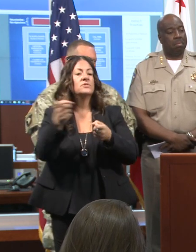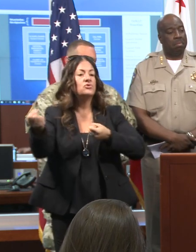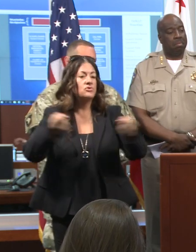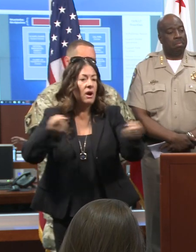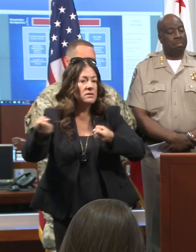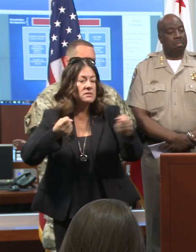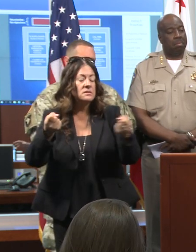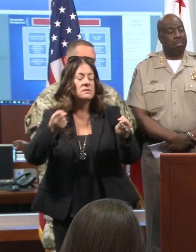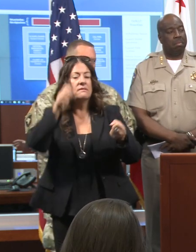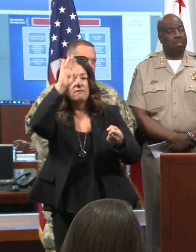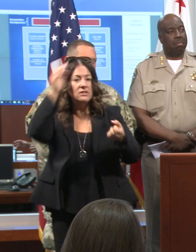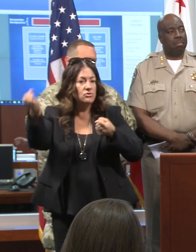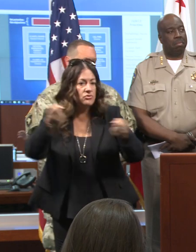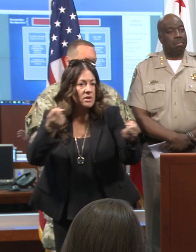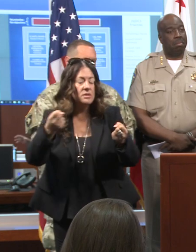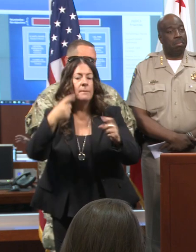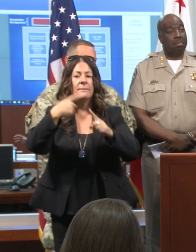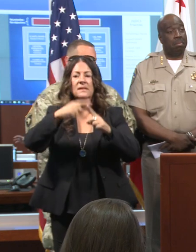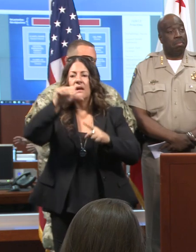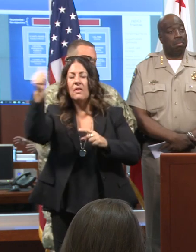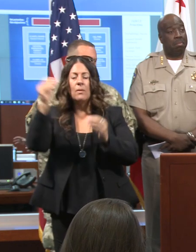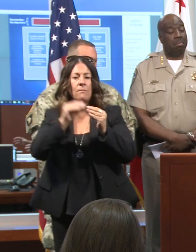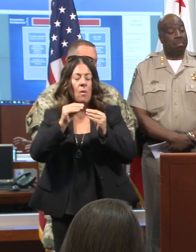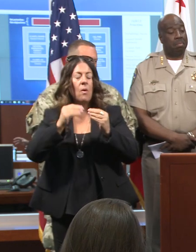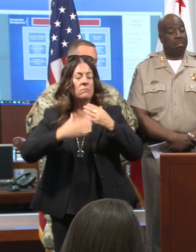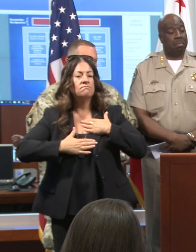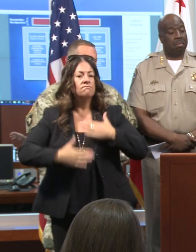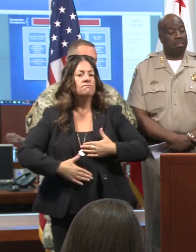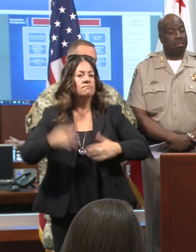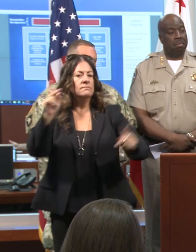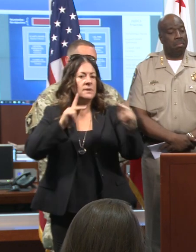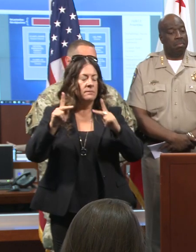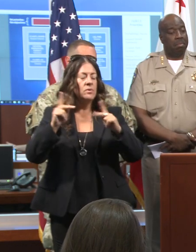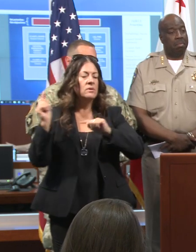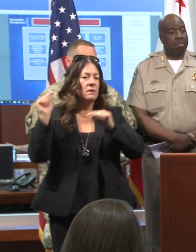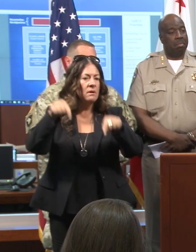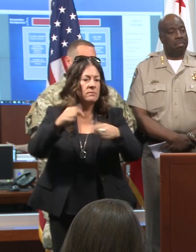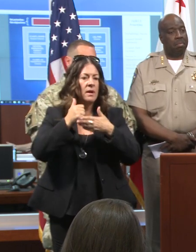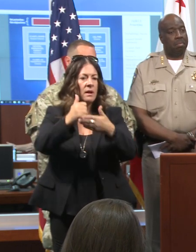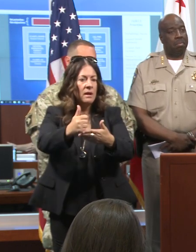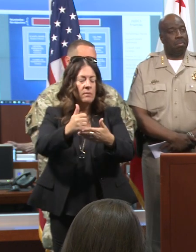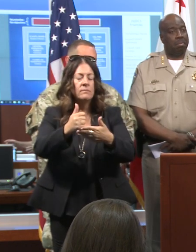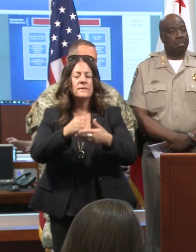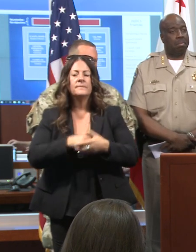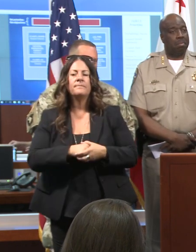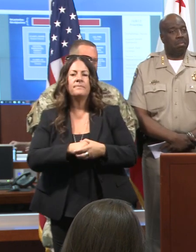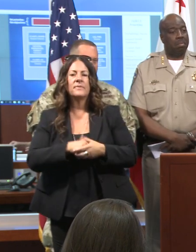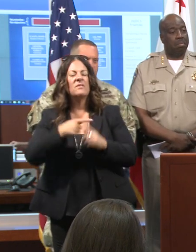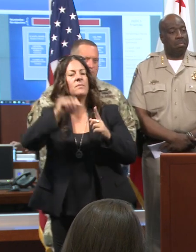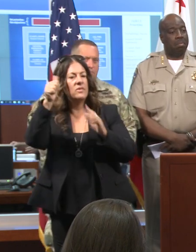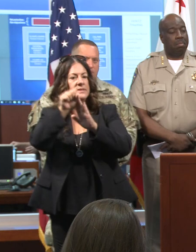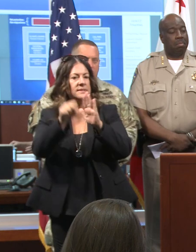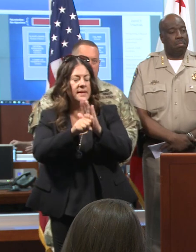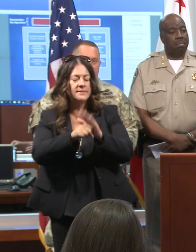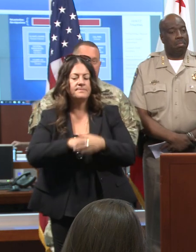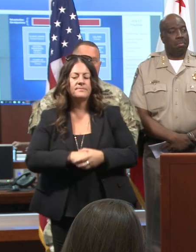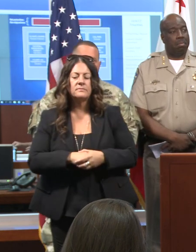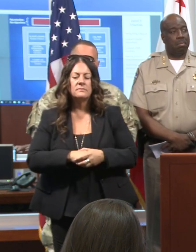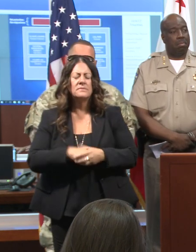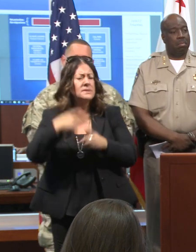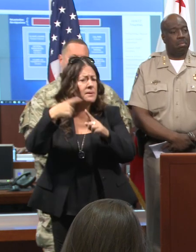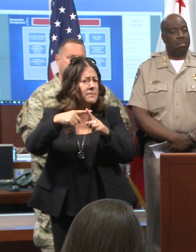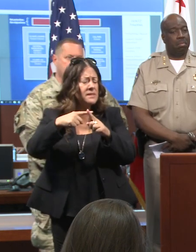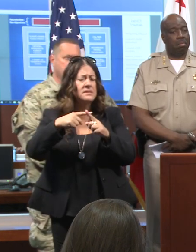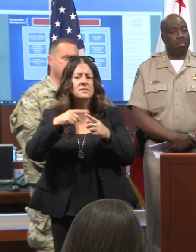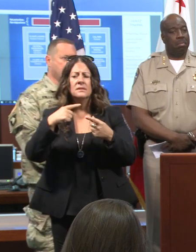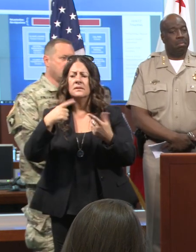from outside of California to bolster our efforts. I've heard a lot of discussion about aviation assets, and I